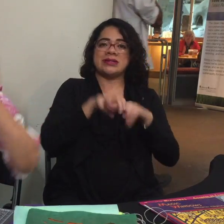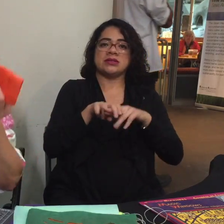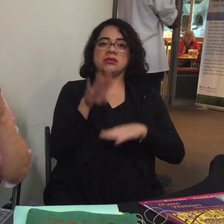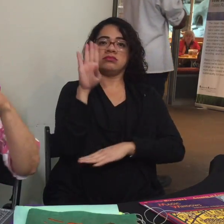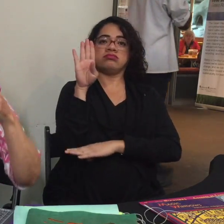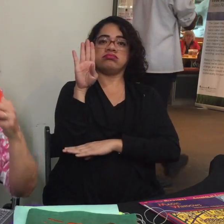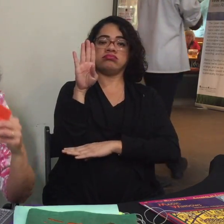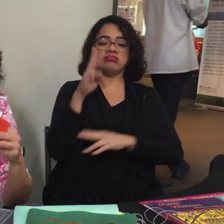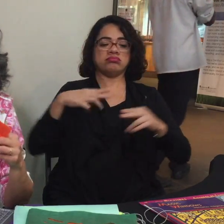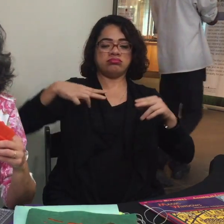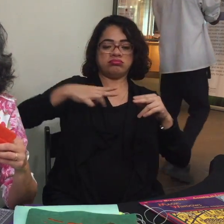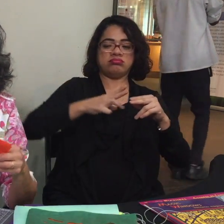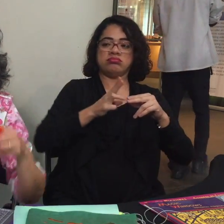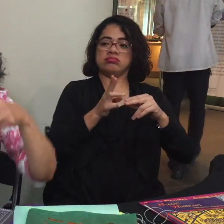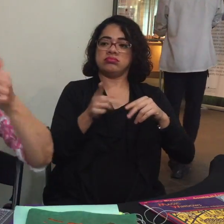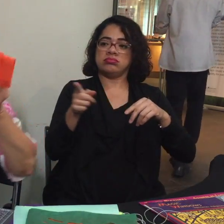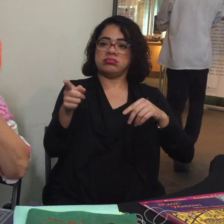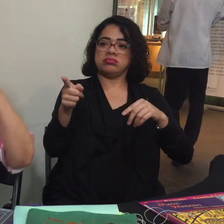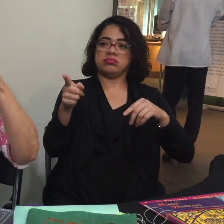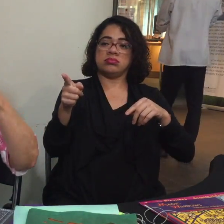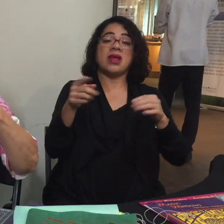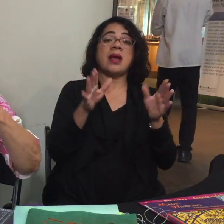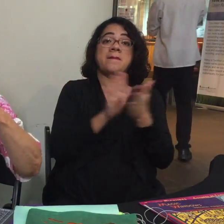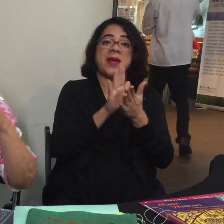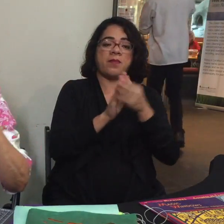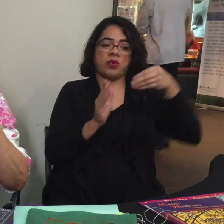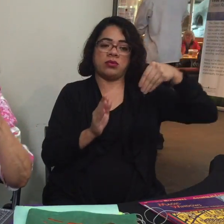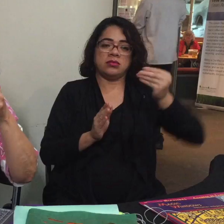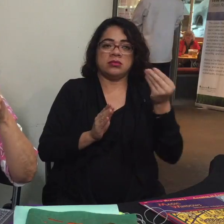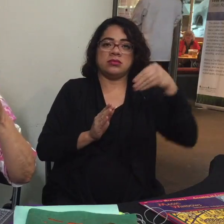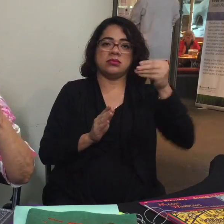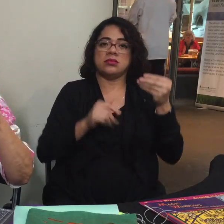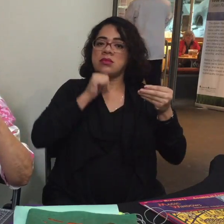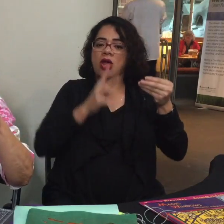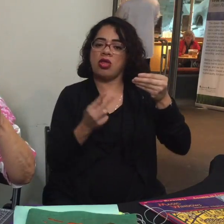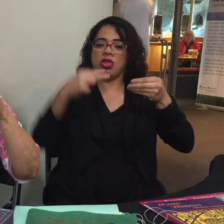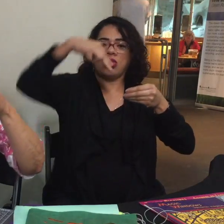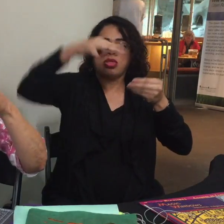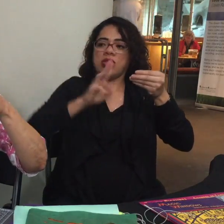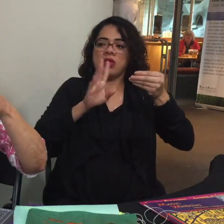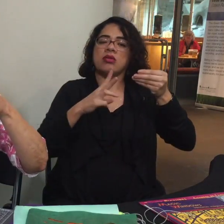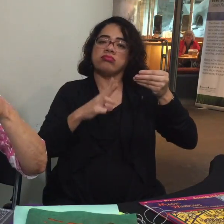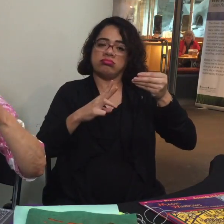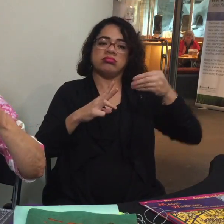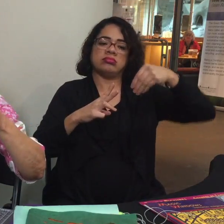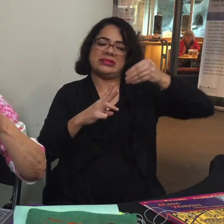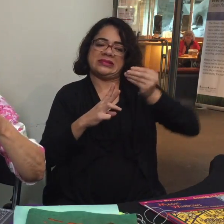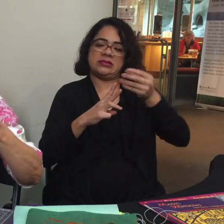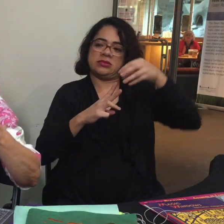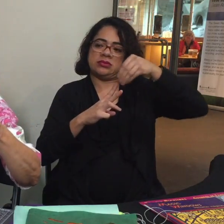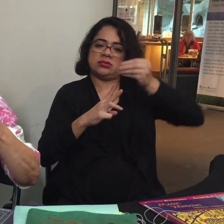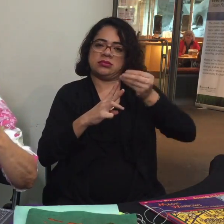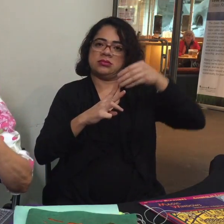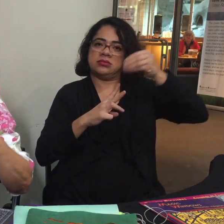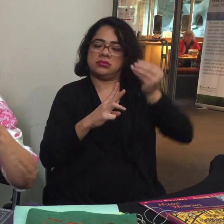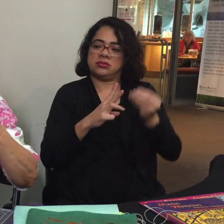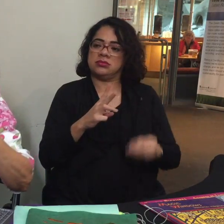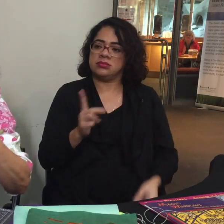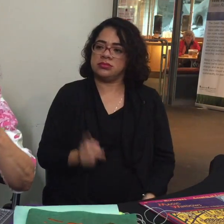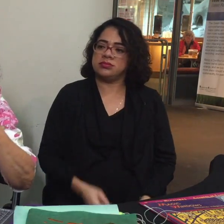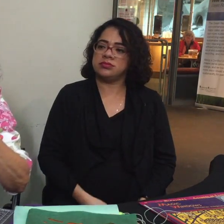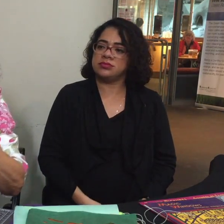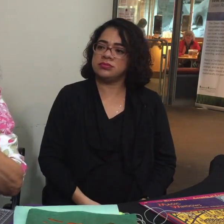And I turn the paper, instead of turning the scissors, I turn the paper. And in this case, I'm going to flip it over and go ahead and